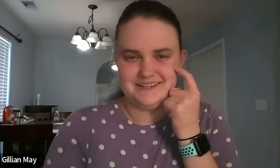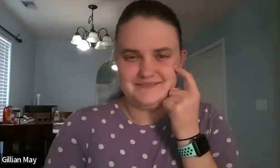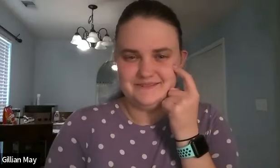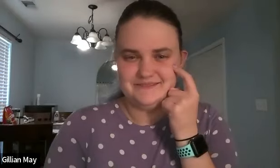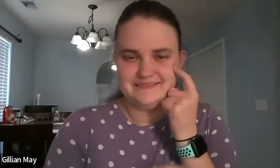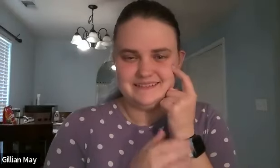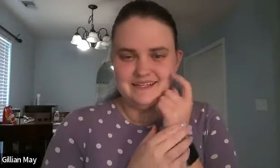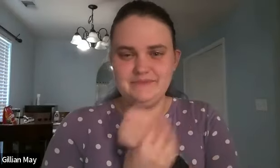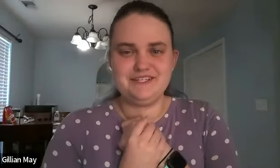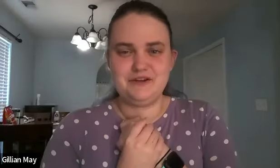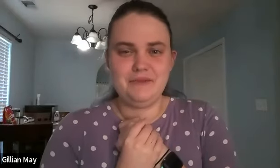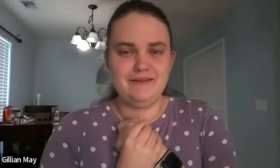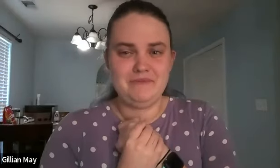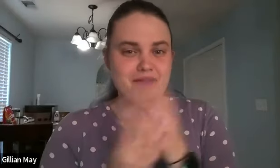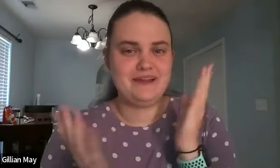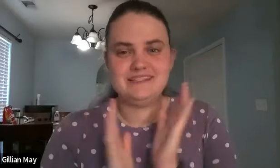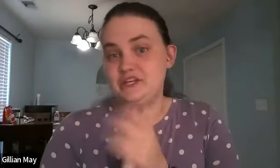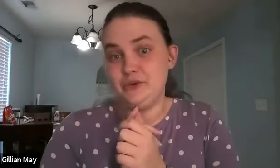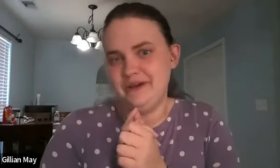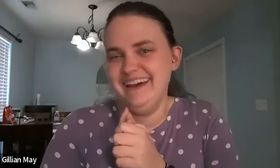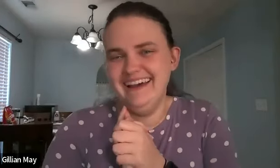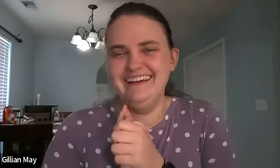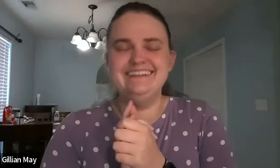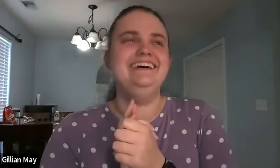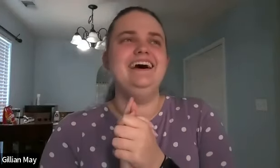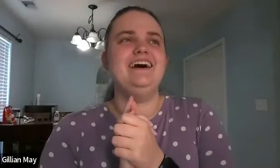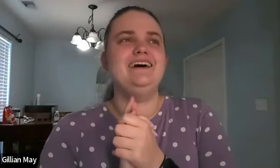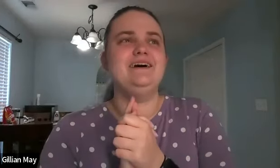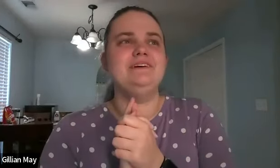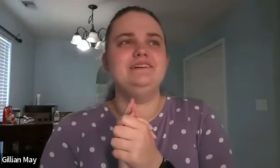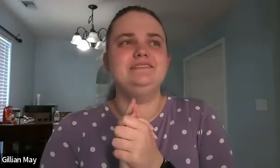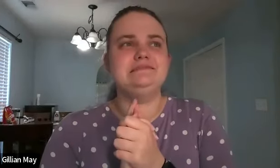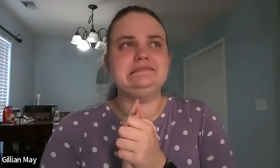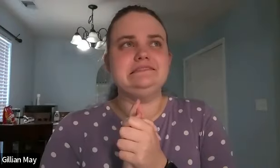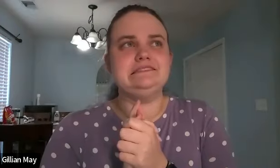of? Because, apparently my mind is like, no. I'm